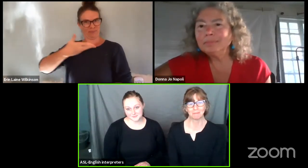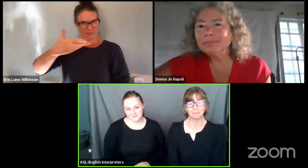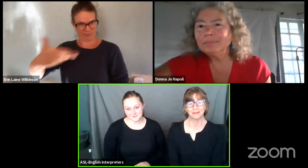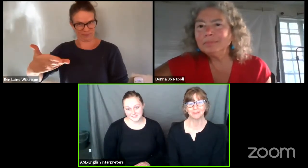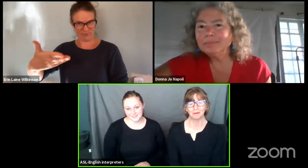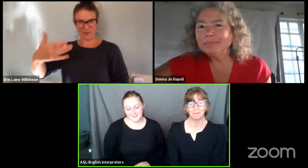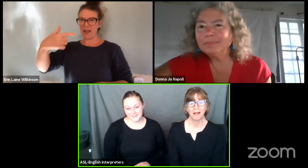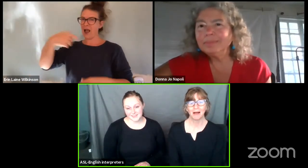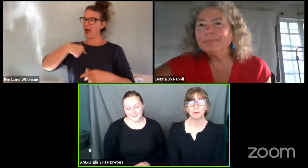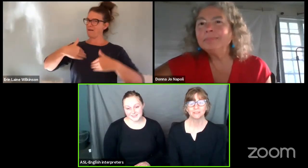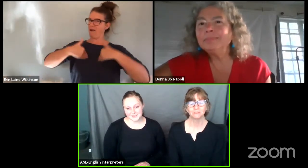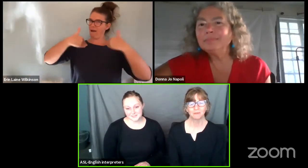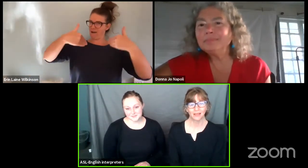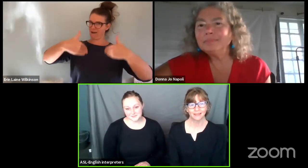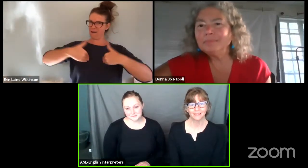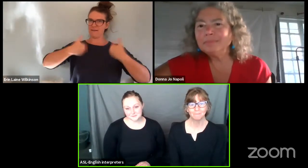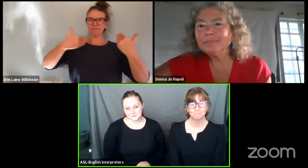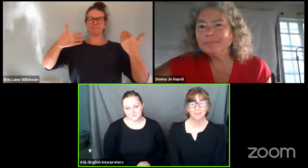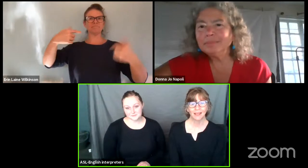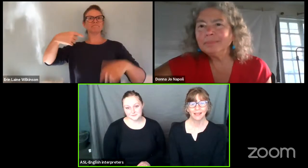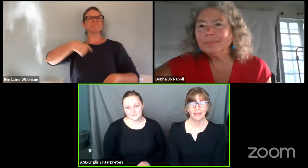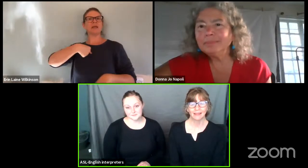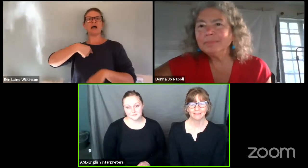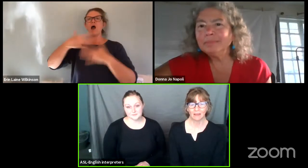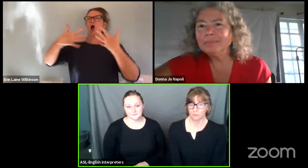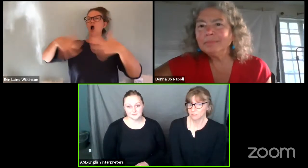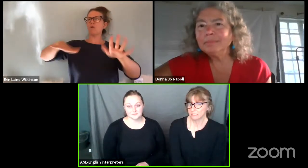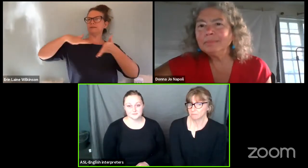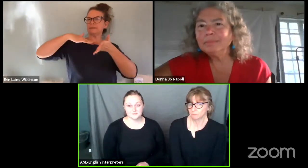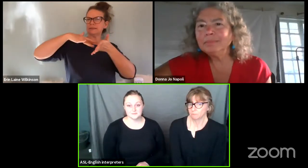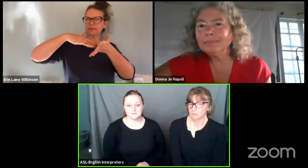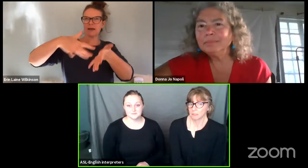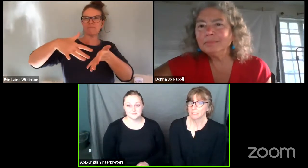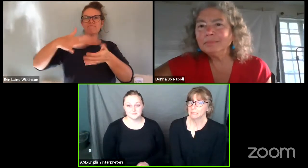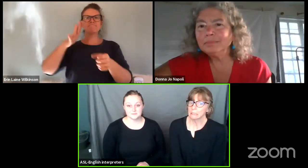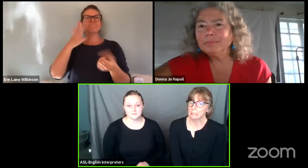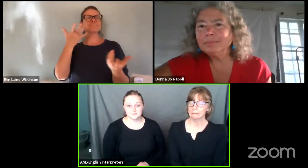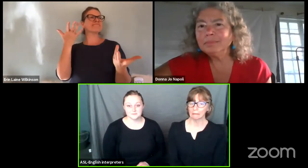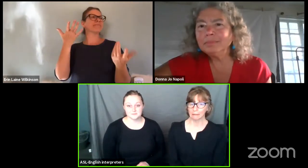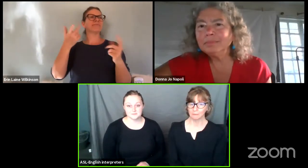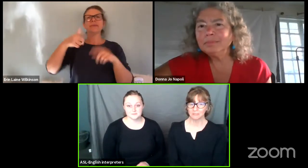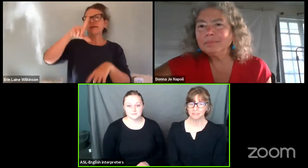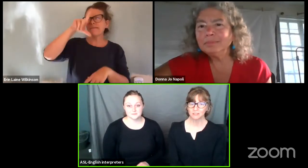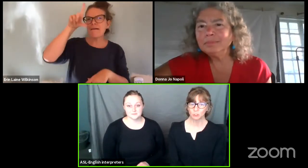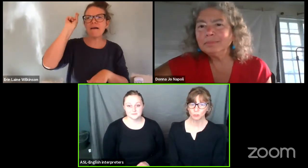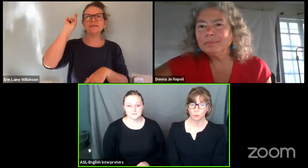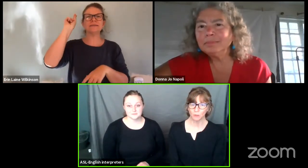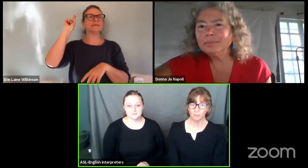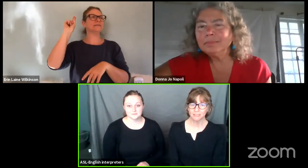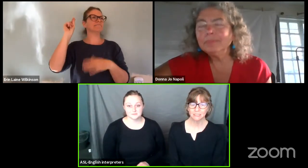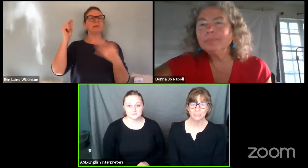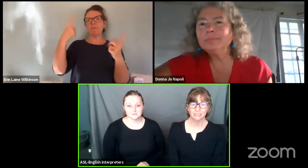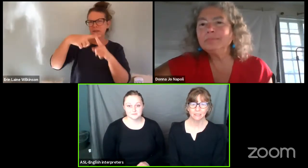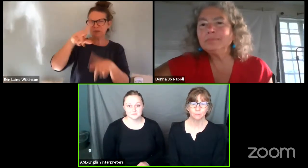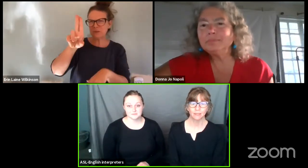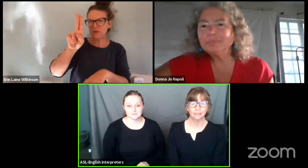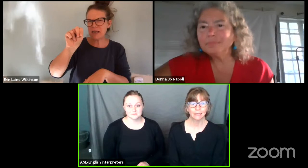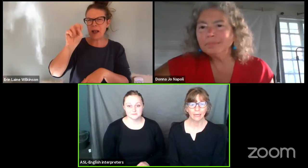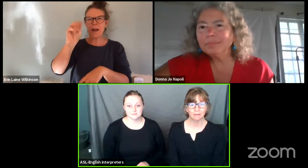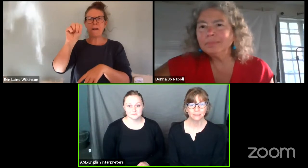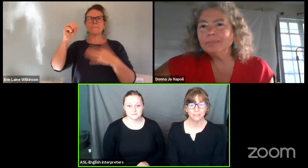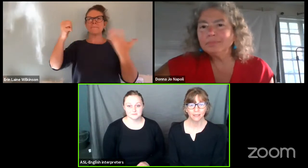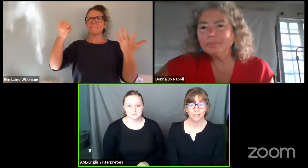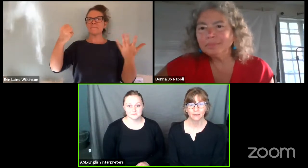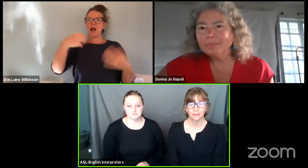perhaps. But I was invited, and I was kind of young. I was doing my studies. I'd been